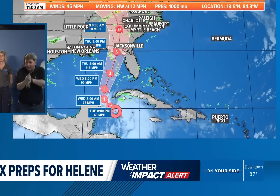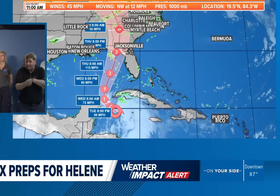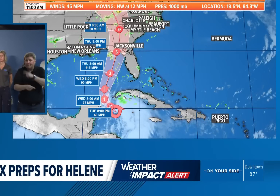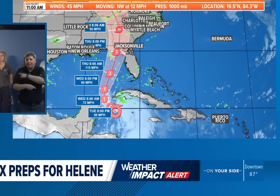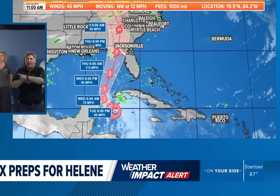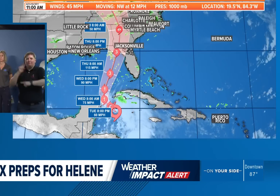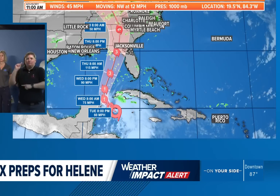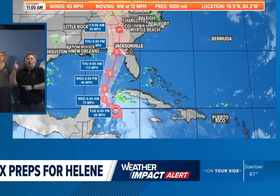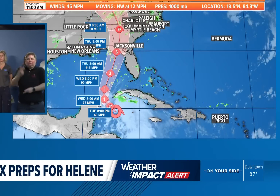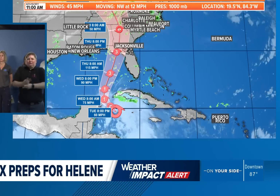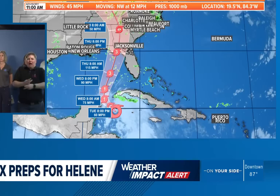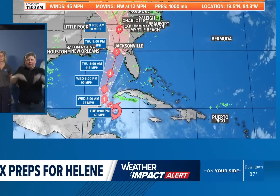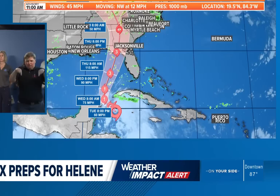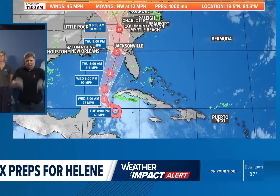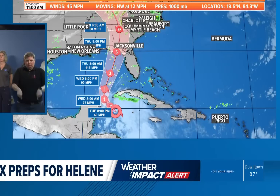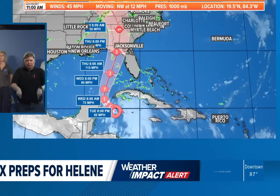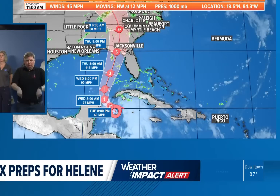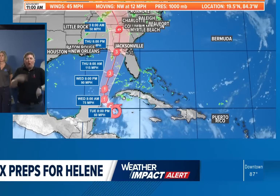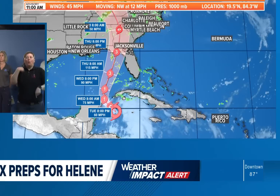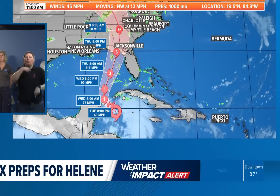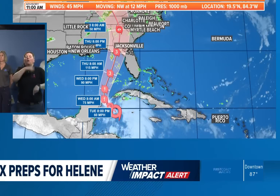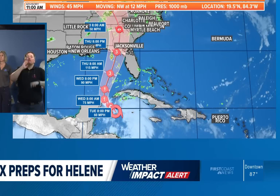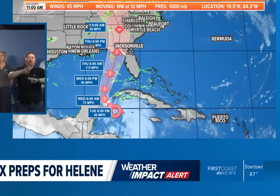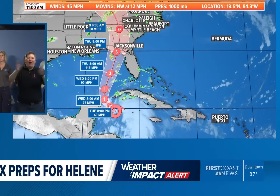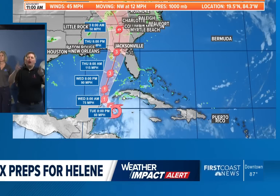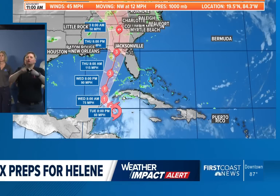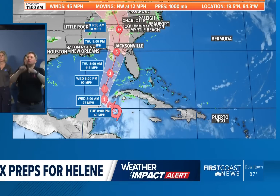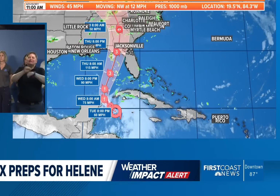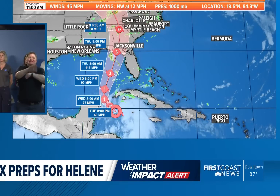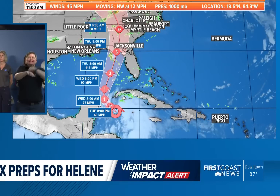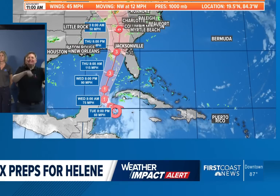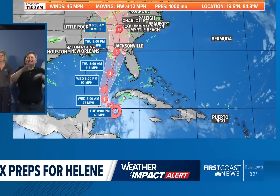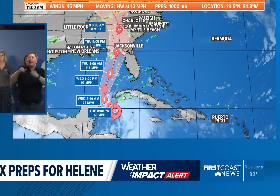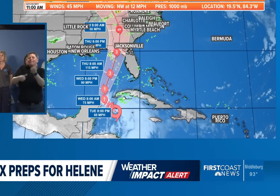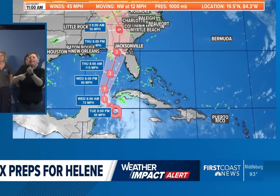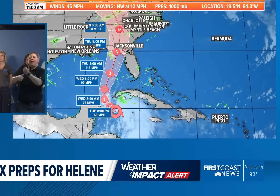stand ready to produce and send mutual aid if needed and if we're capable.